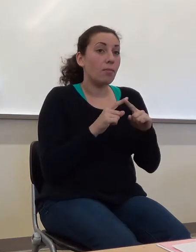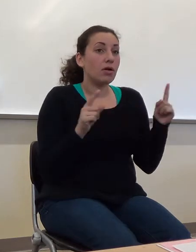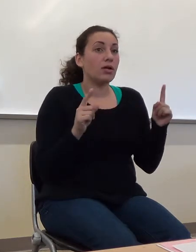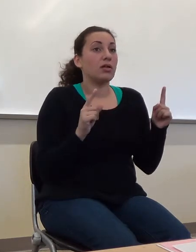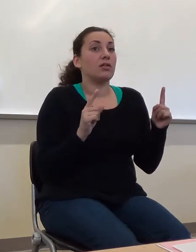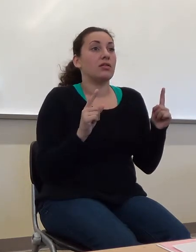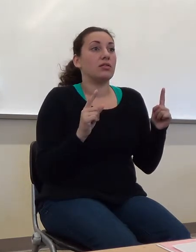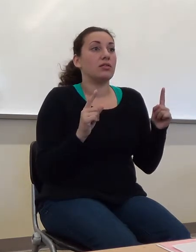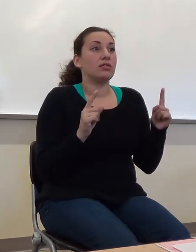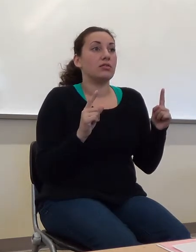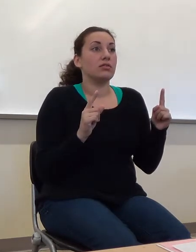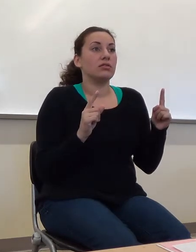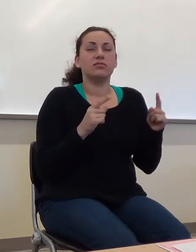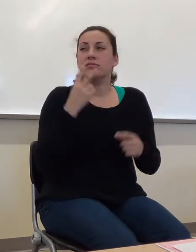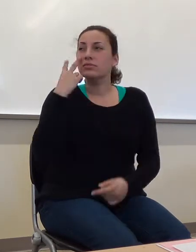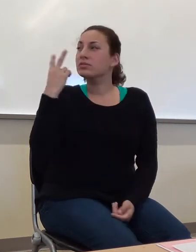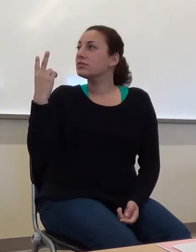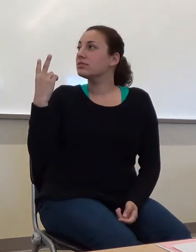except, let's see,